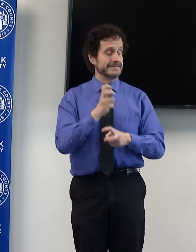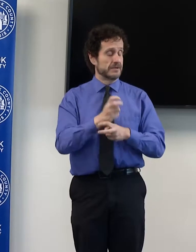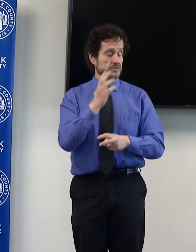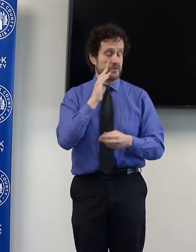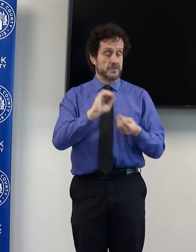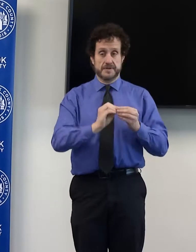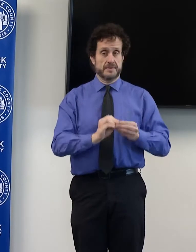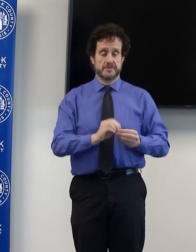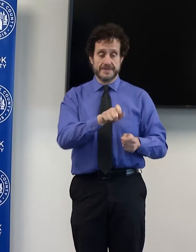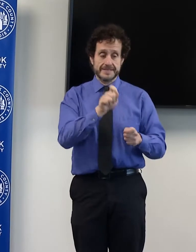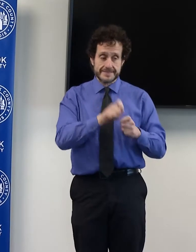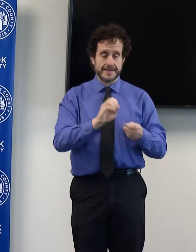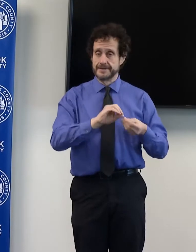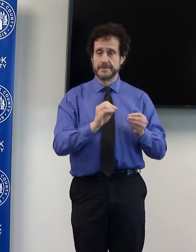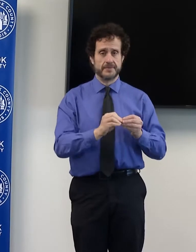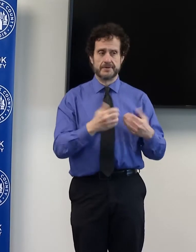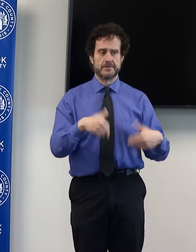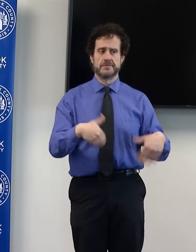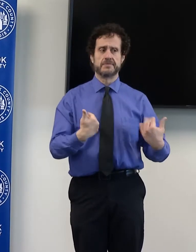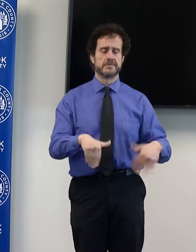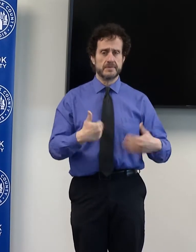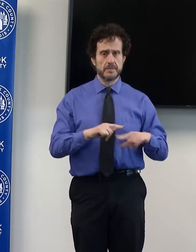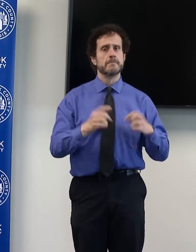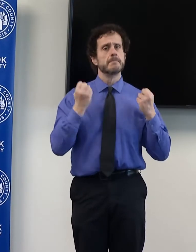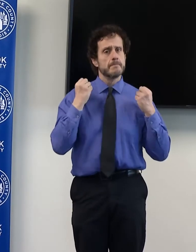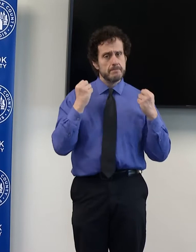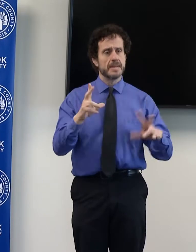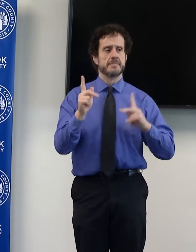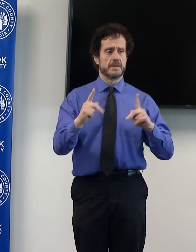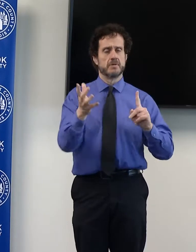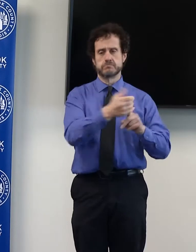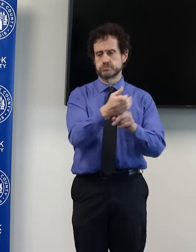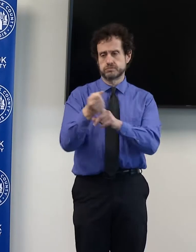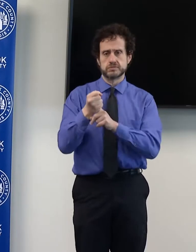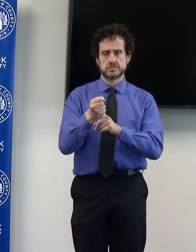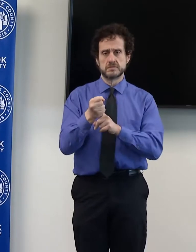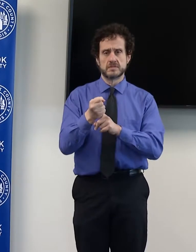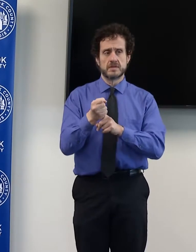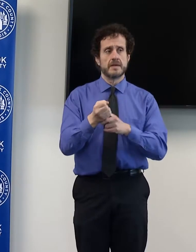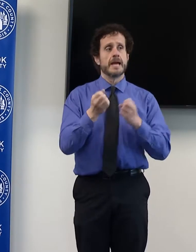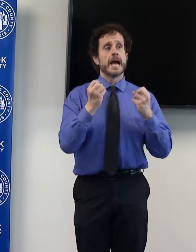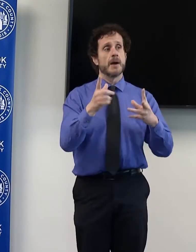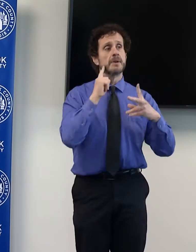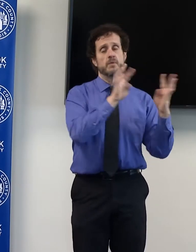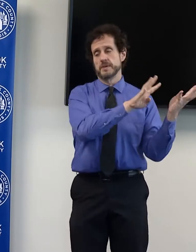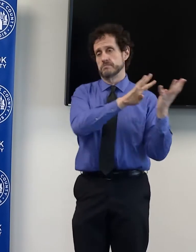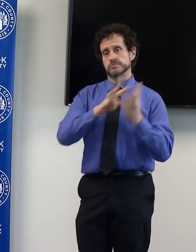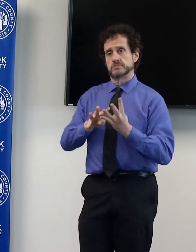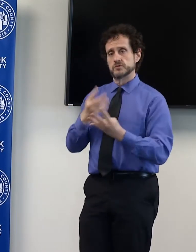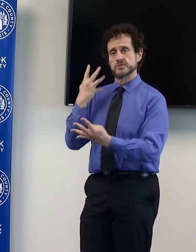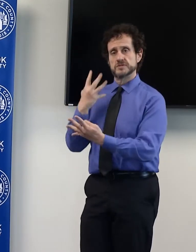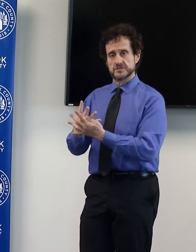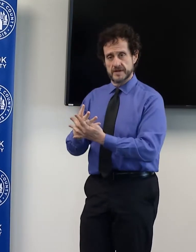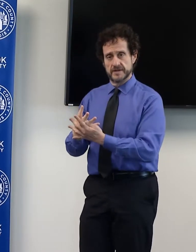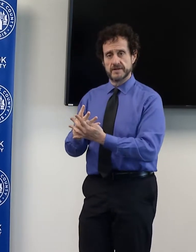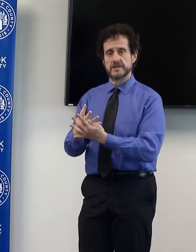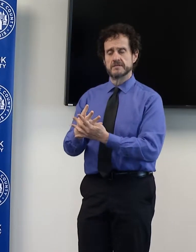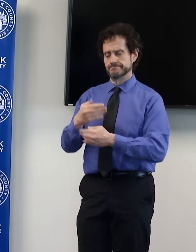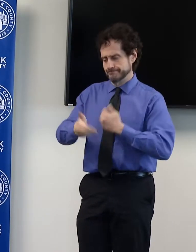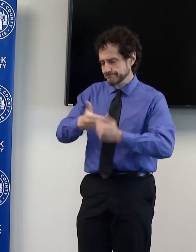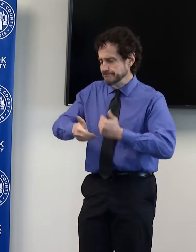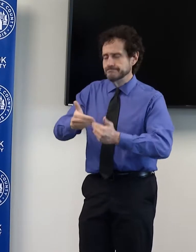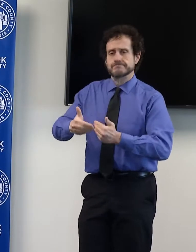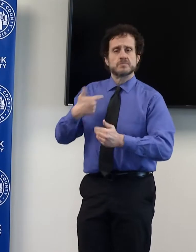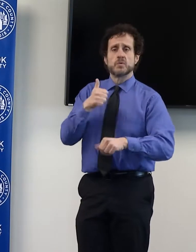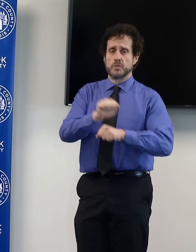them to get the exact gravity of it right now. How many of them are going to end up coming to the jail? How many we're going to have to house? We're working through all